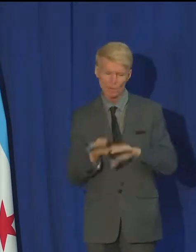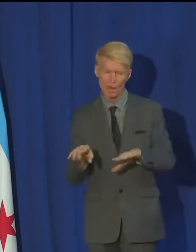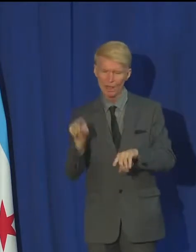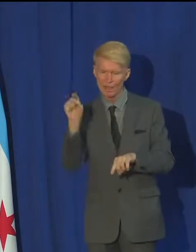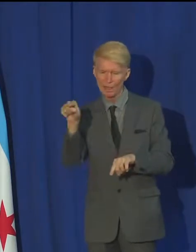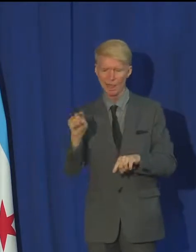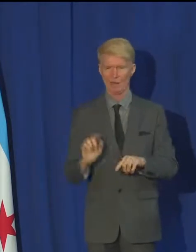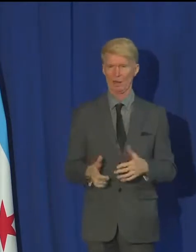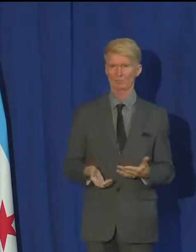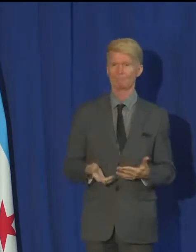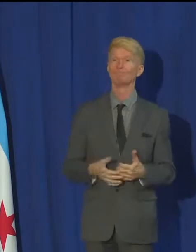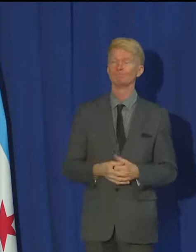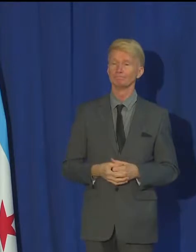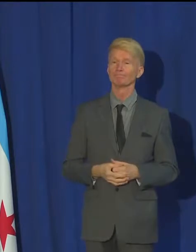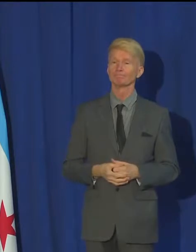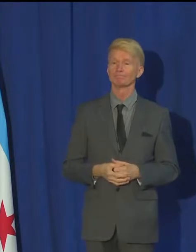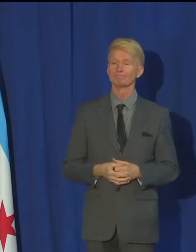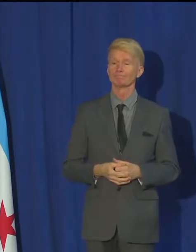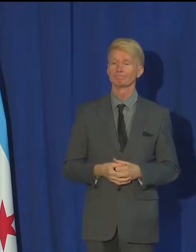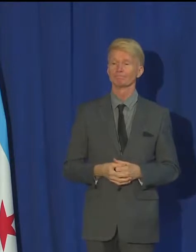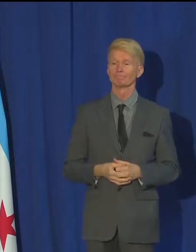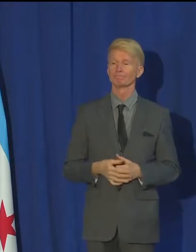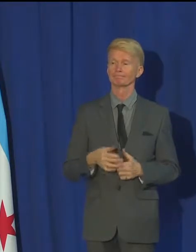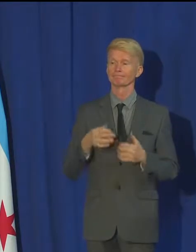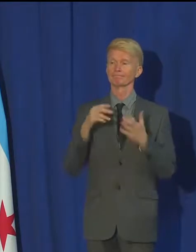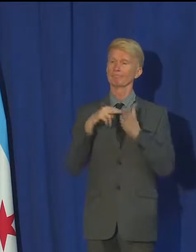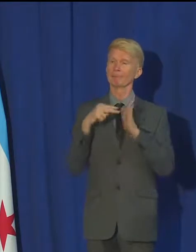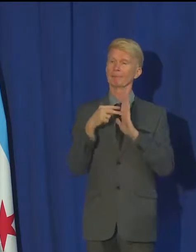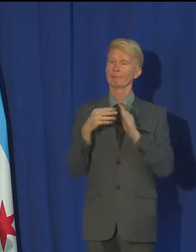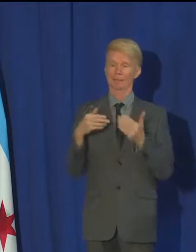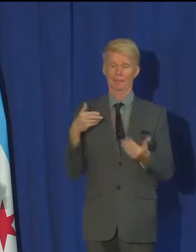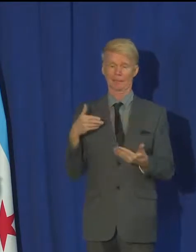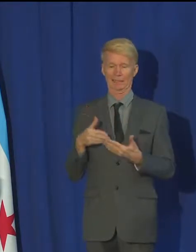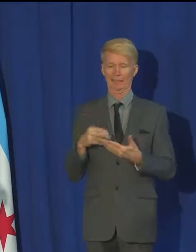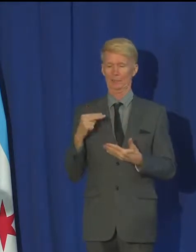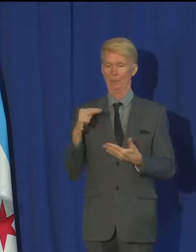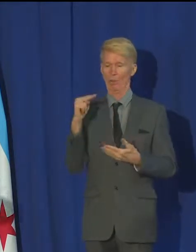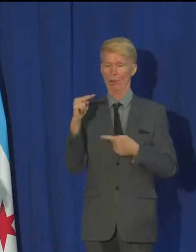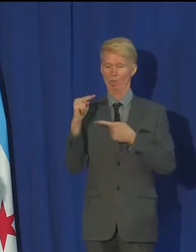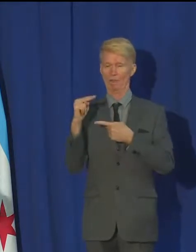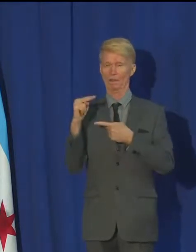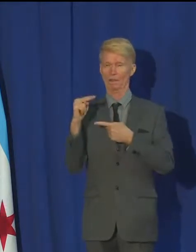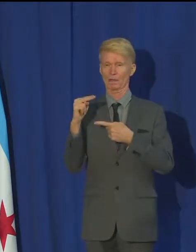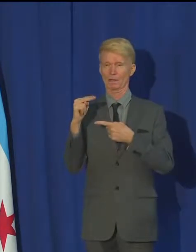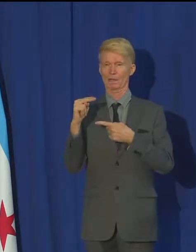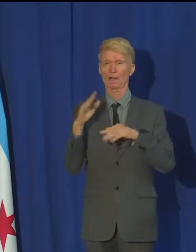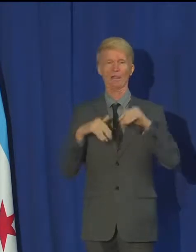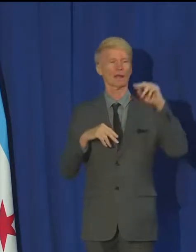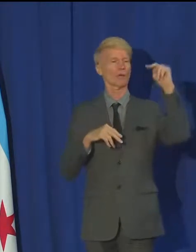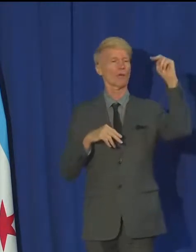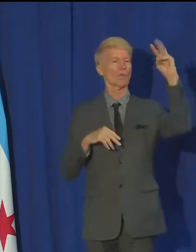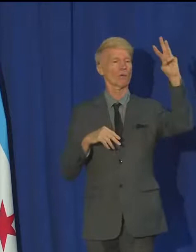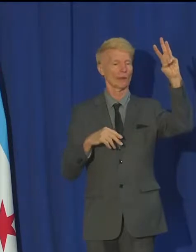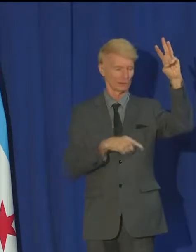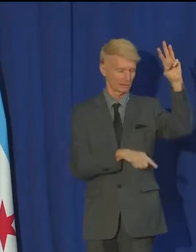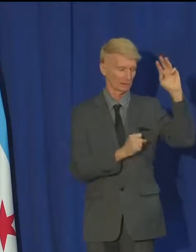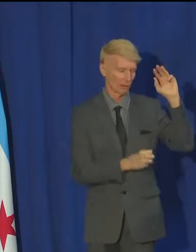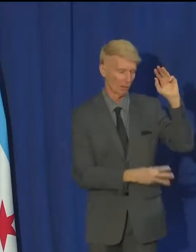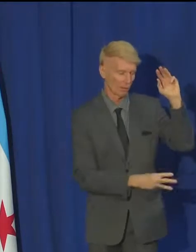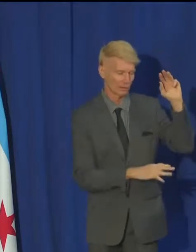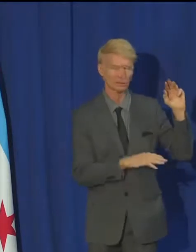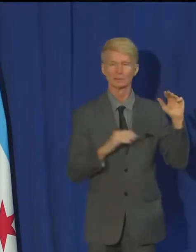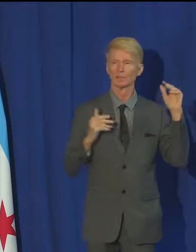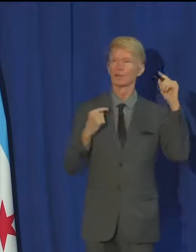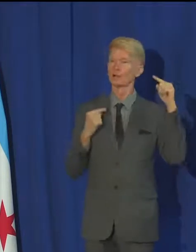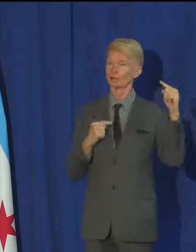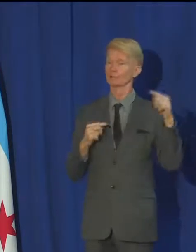different parts of the city. And so looking at, for example, that near north hotspot and comparing it to the Northwest or the Southwest hotspot, I can